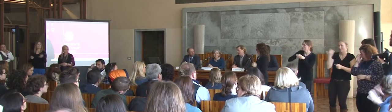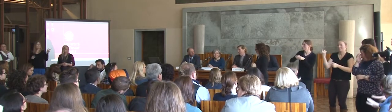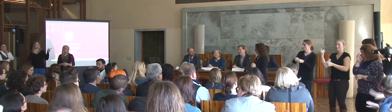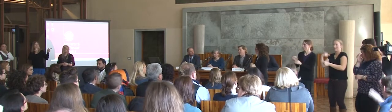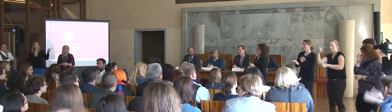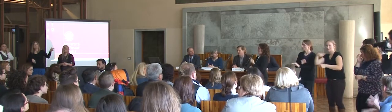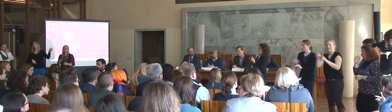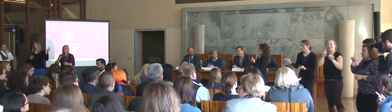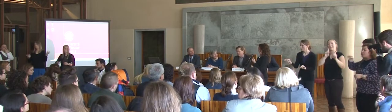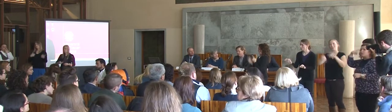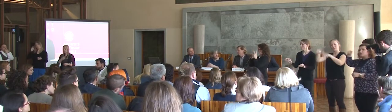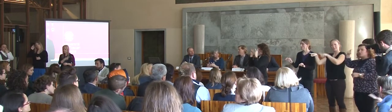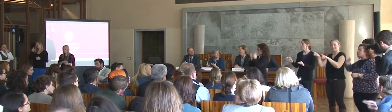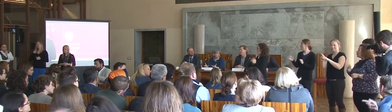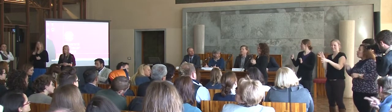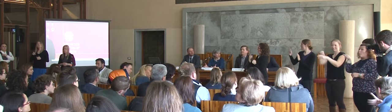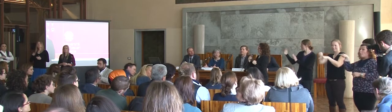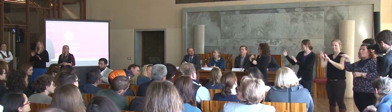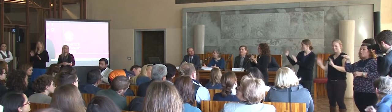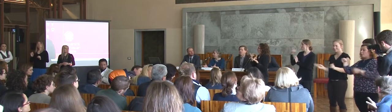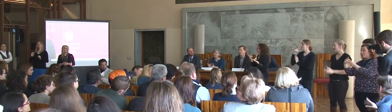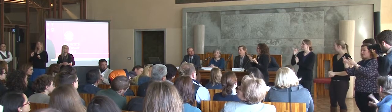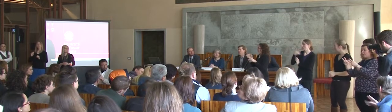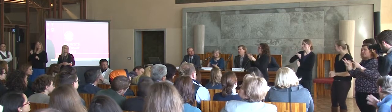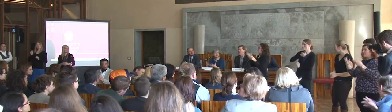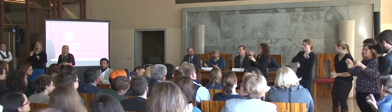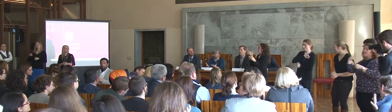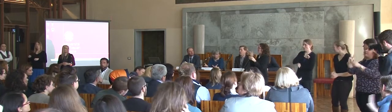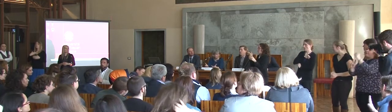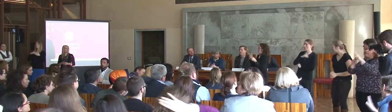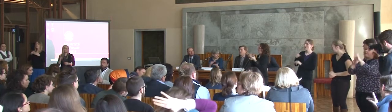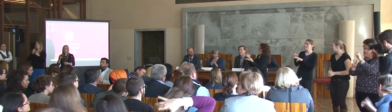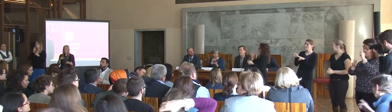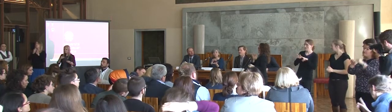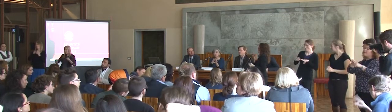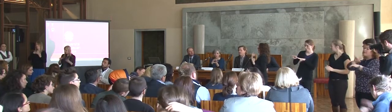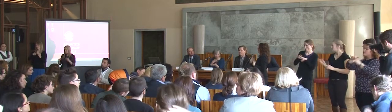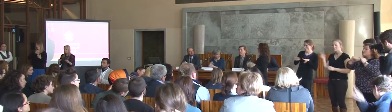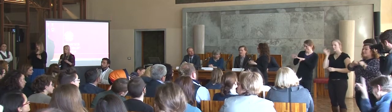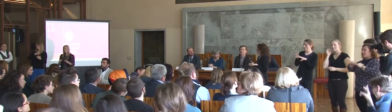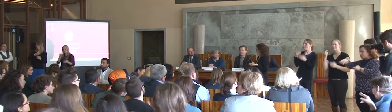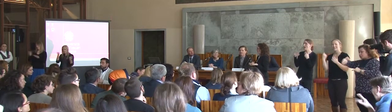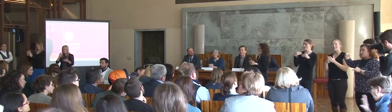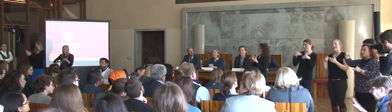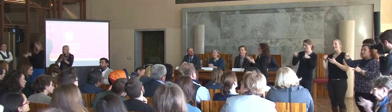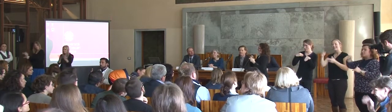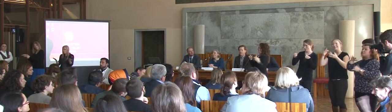this is a key advantage of having a video dictionary, which is much more flexible than a book.